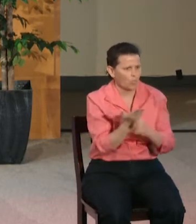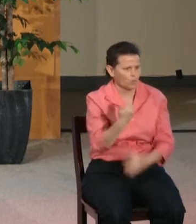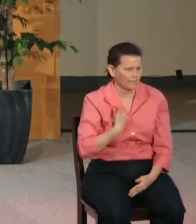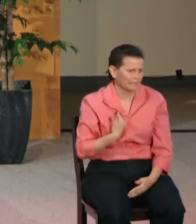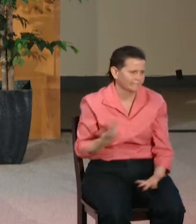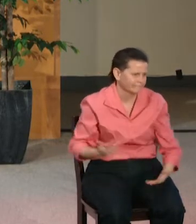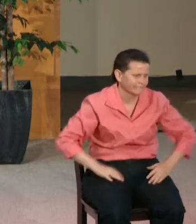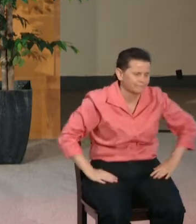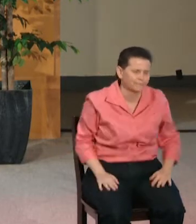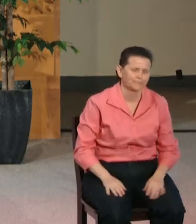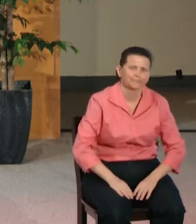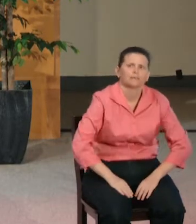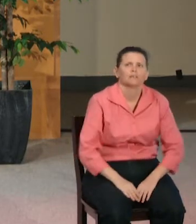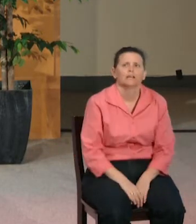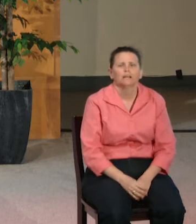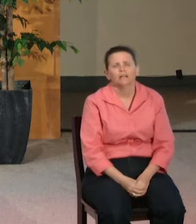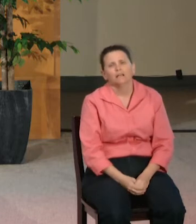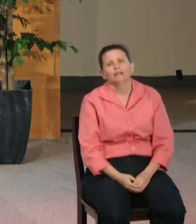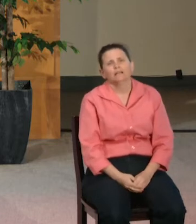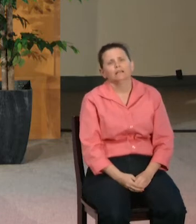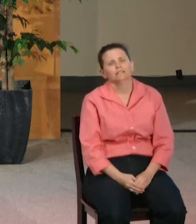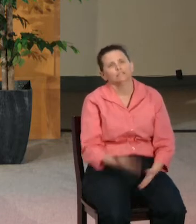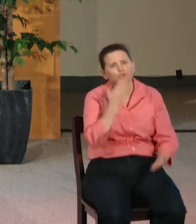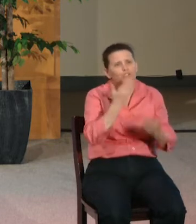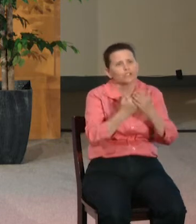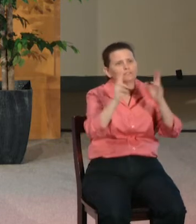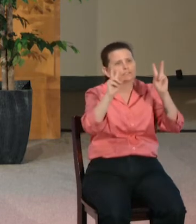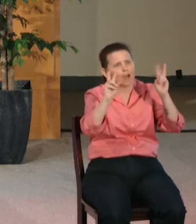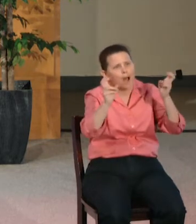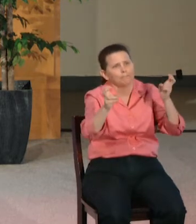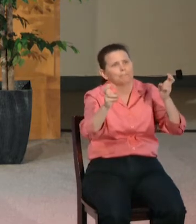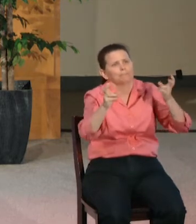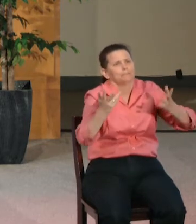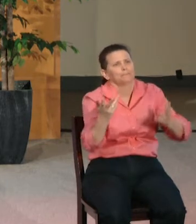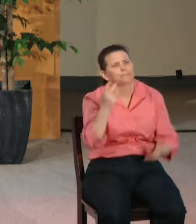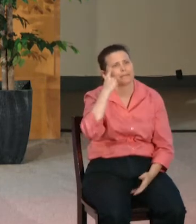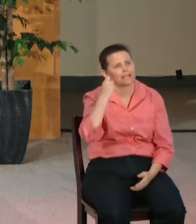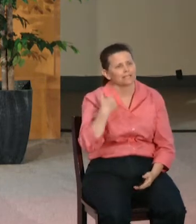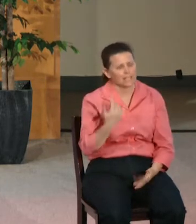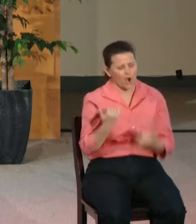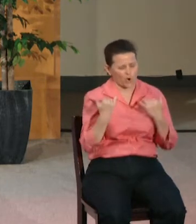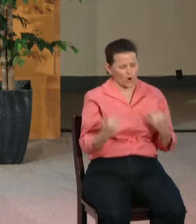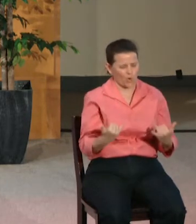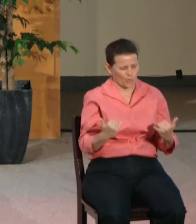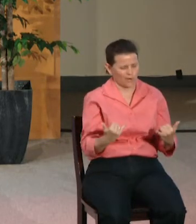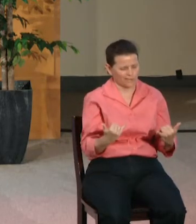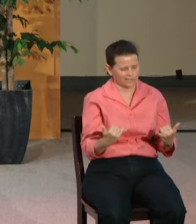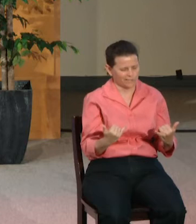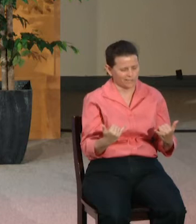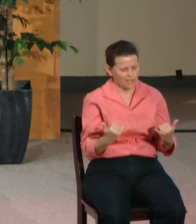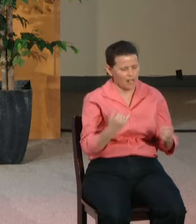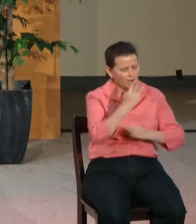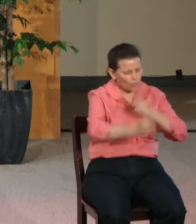And this is a good topic here because in our current circumstances in the world,